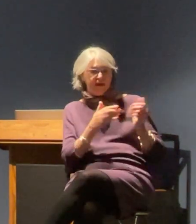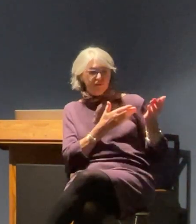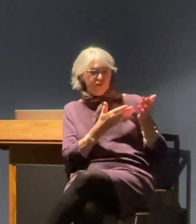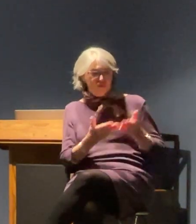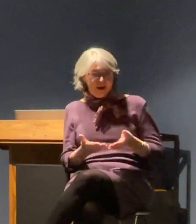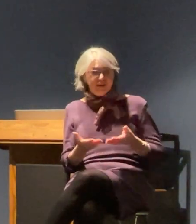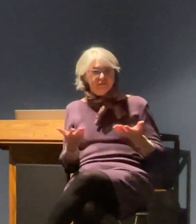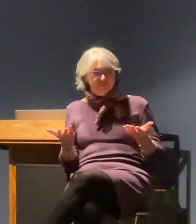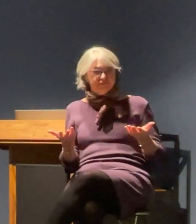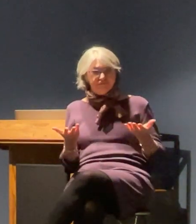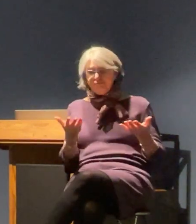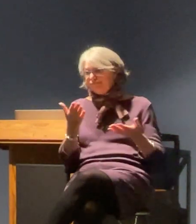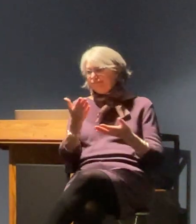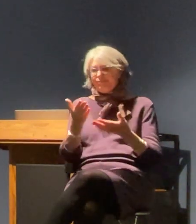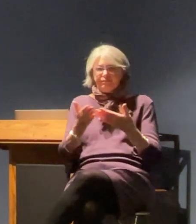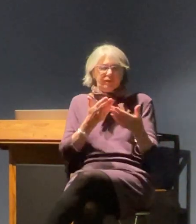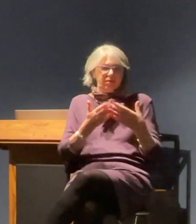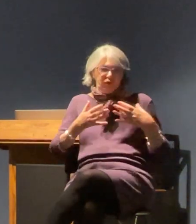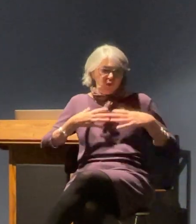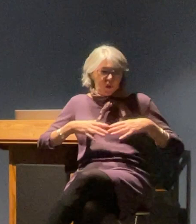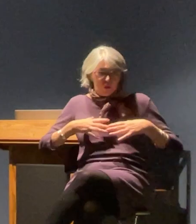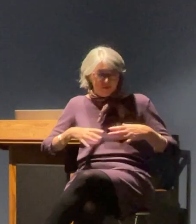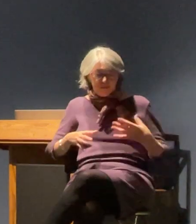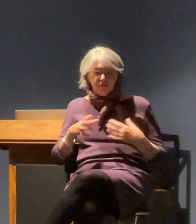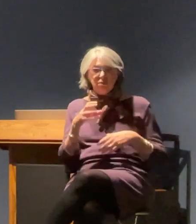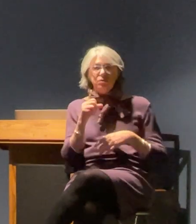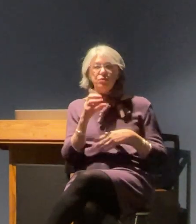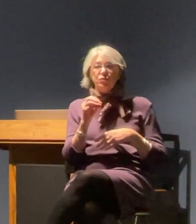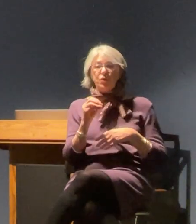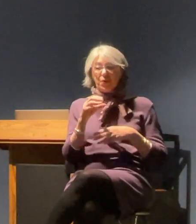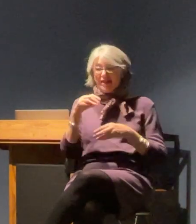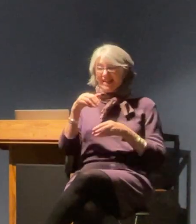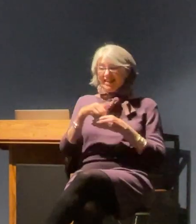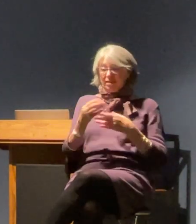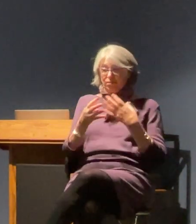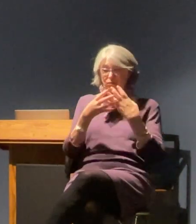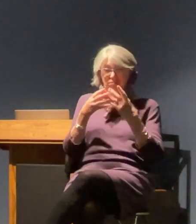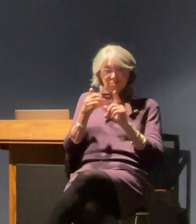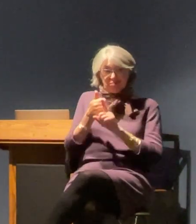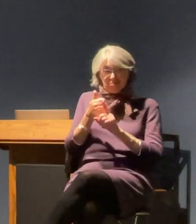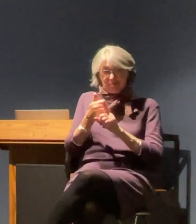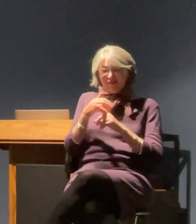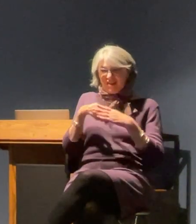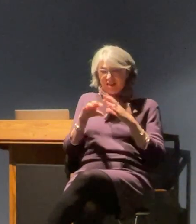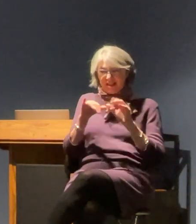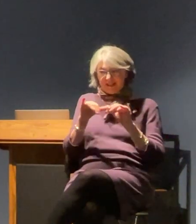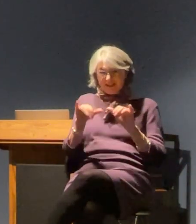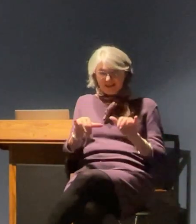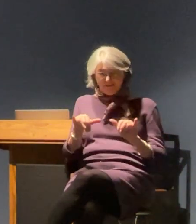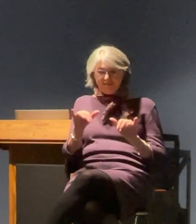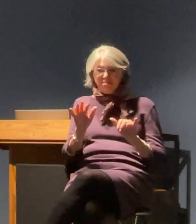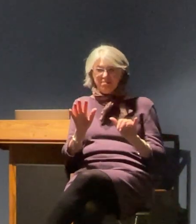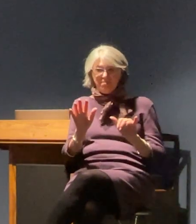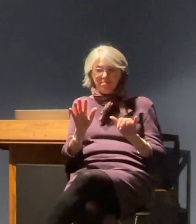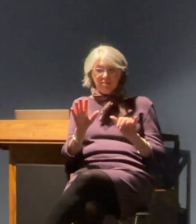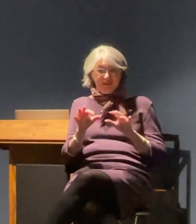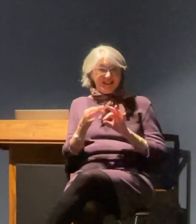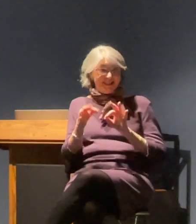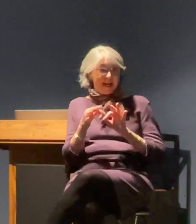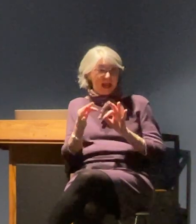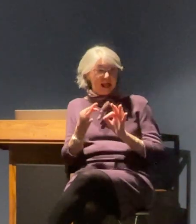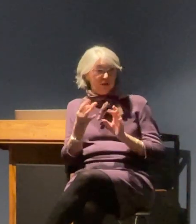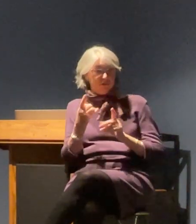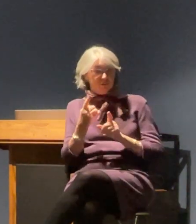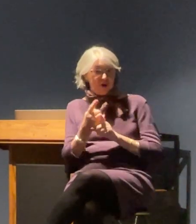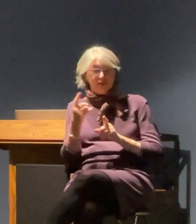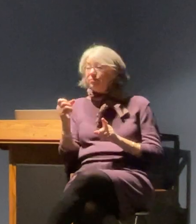bring them certain articles of clothing. And so inside the system, there is a tailor, correct?